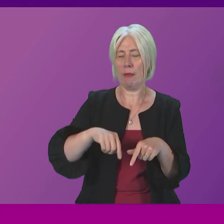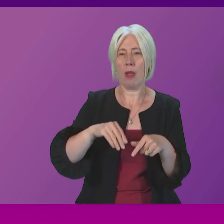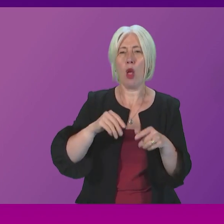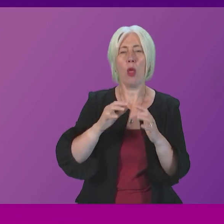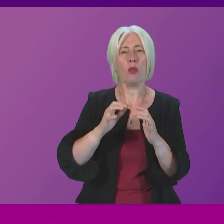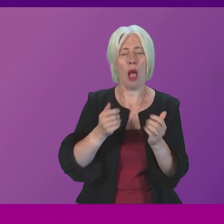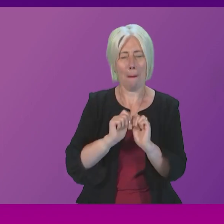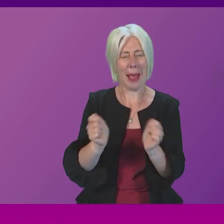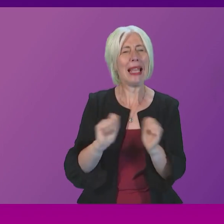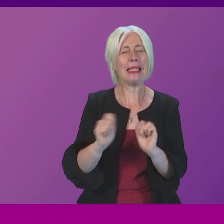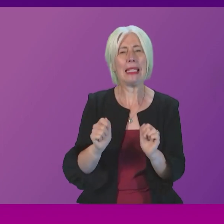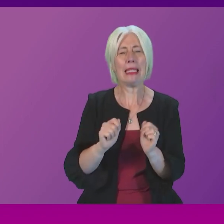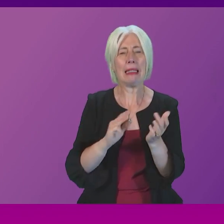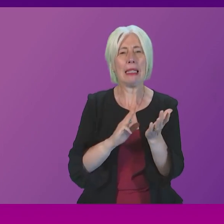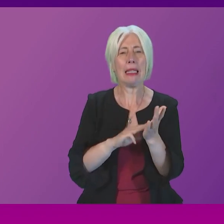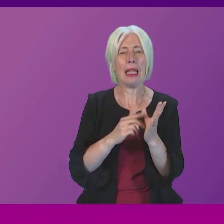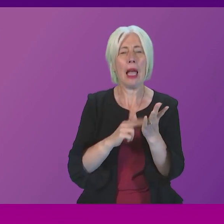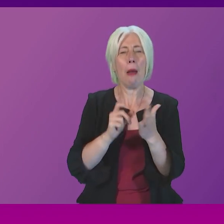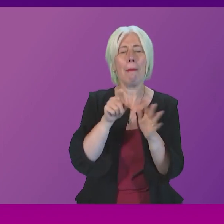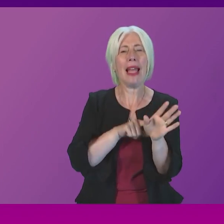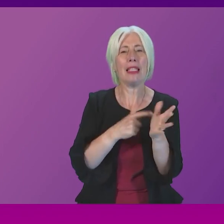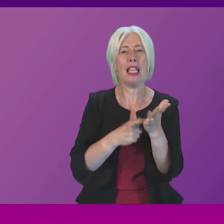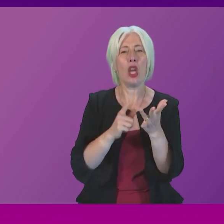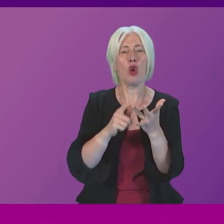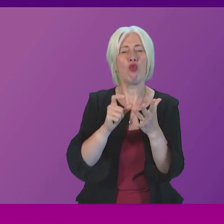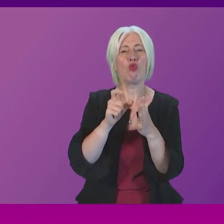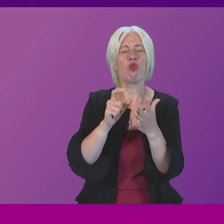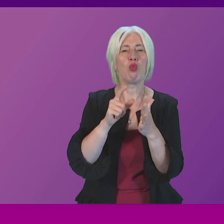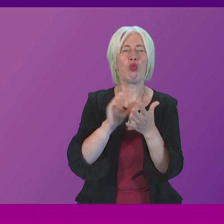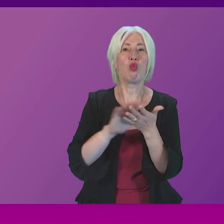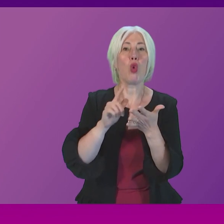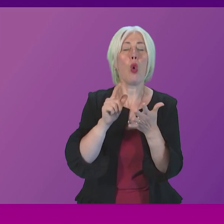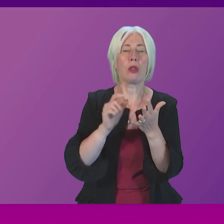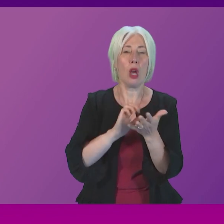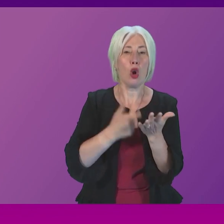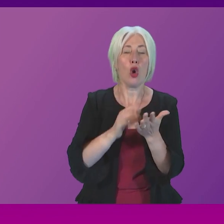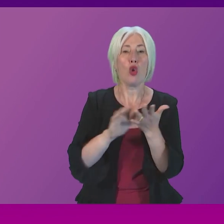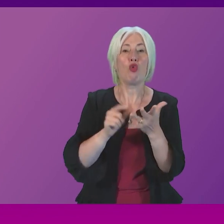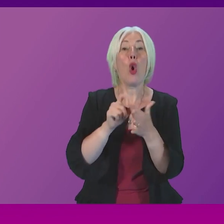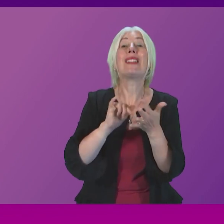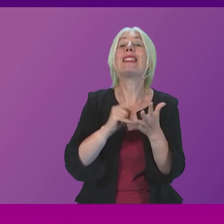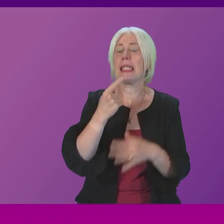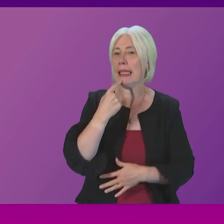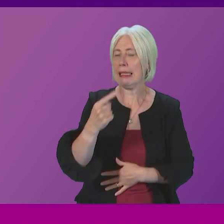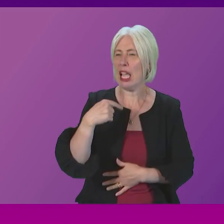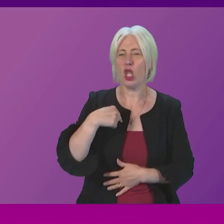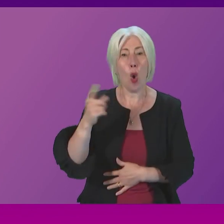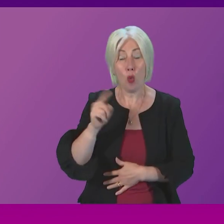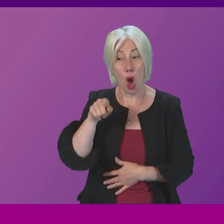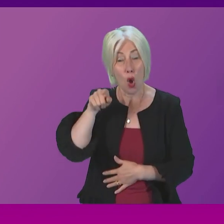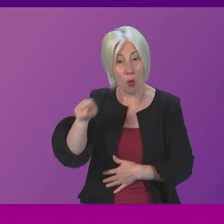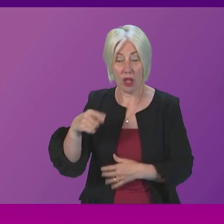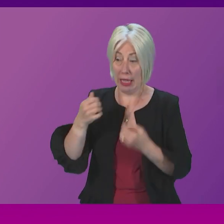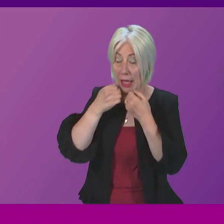where Mandy Rhodes, who's a brilliant editor, she said, what was the most difficult thing for you, Tess, coming out as Tory or